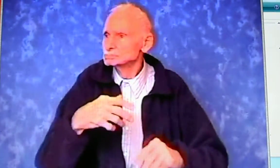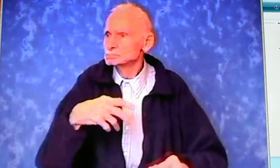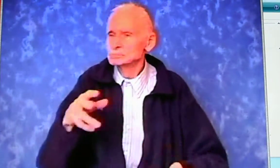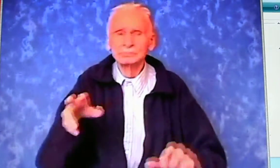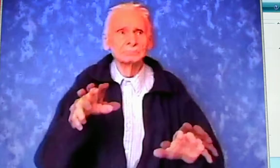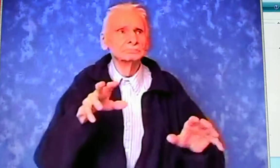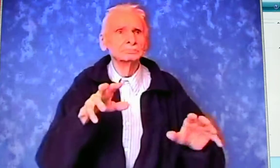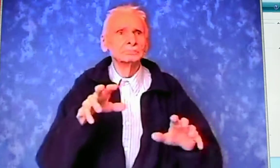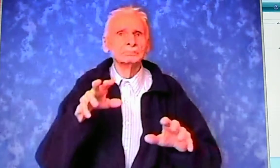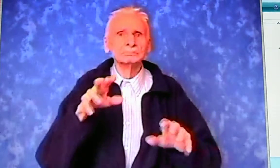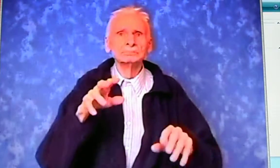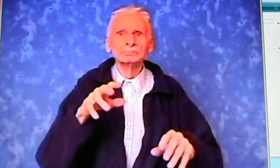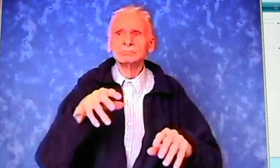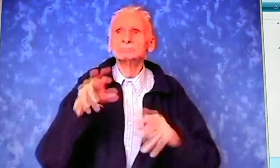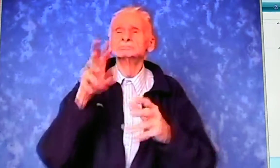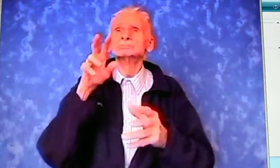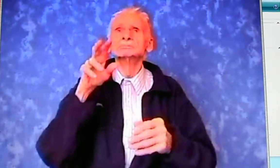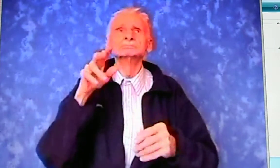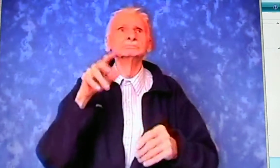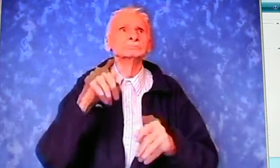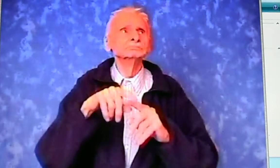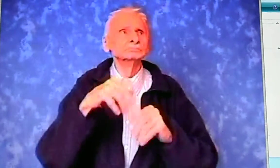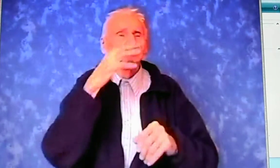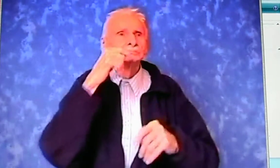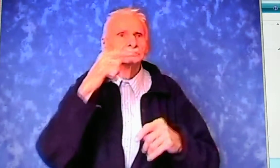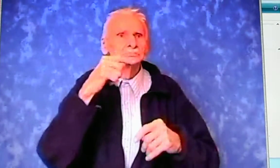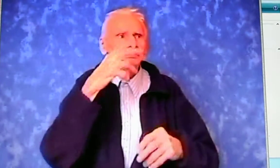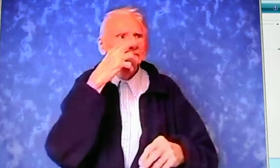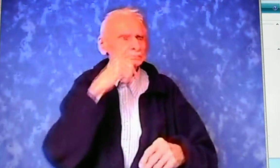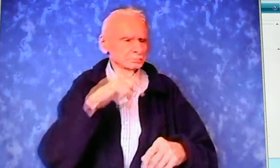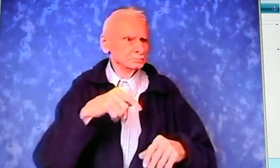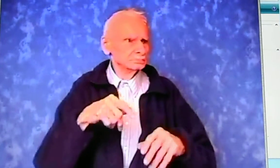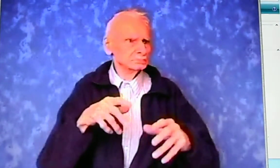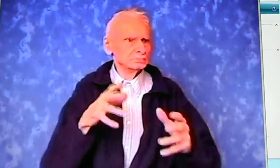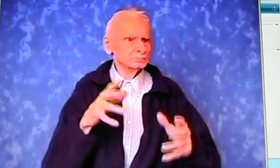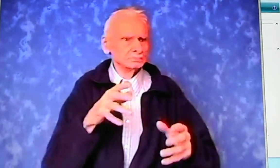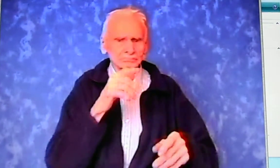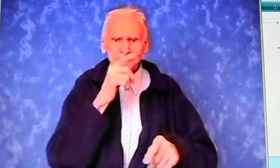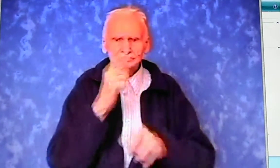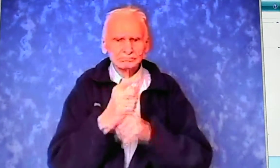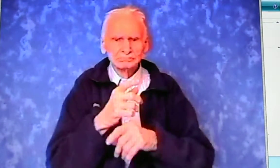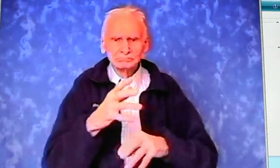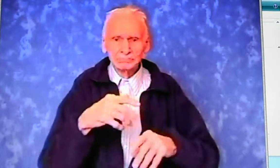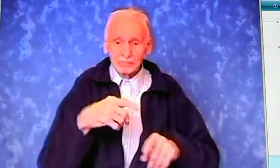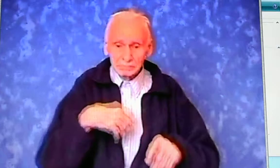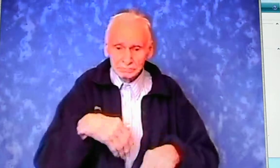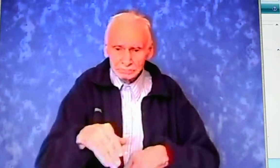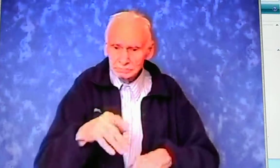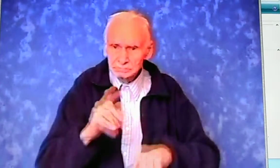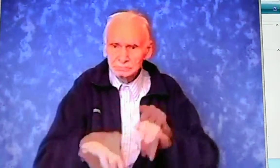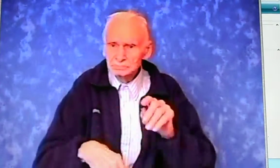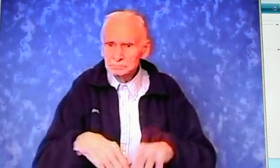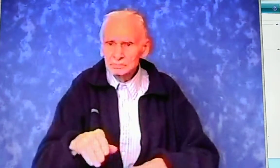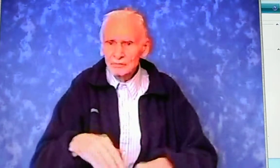And after being sick for quite a while, I remember waking up and looking around, being slightly